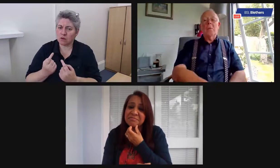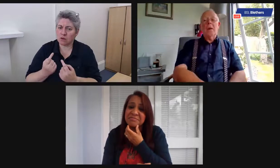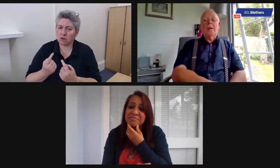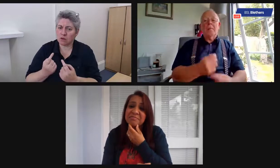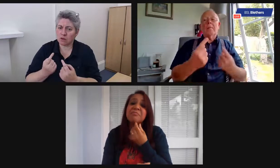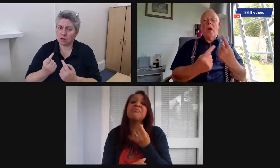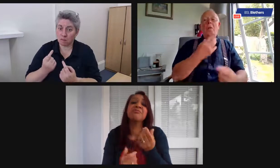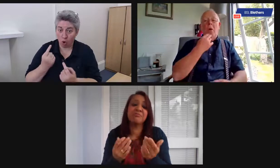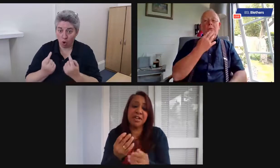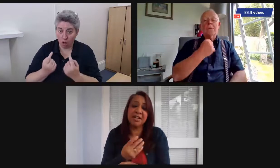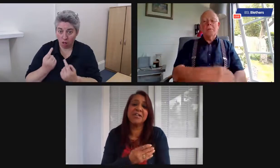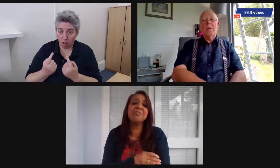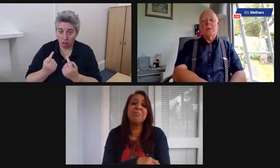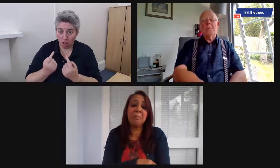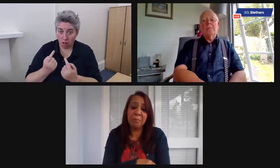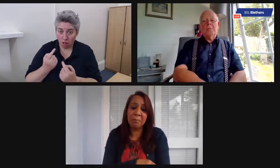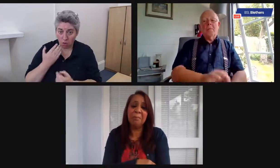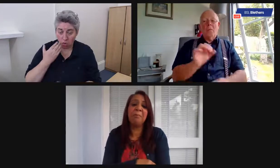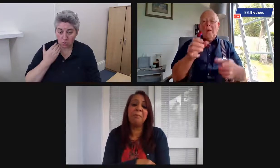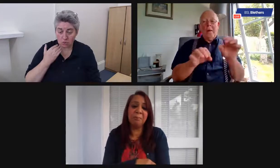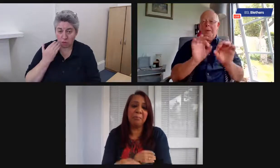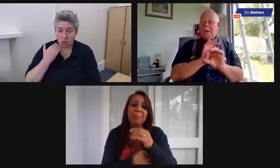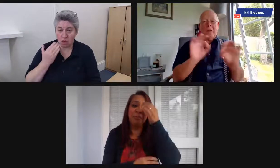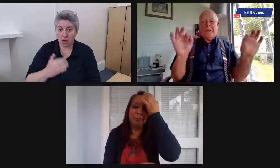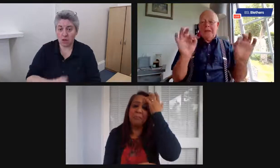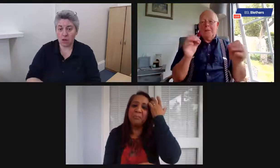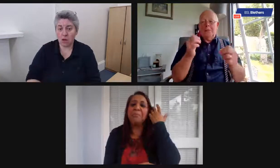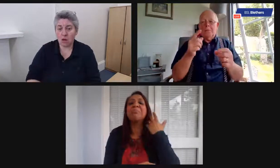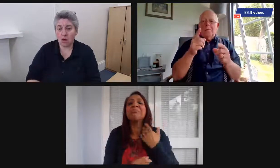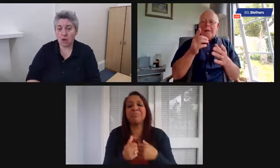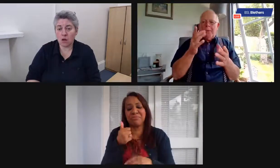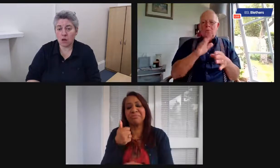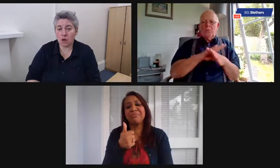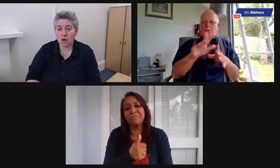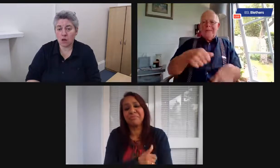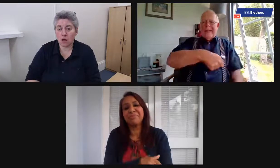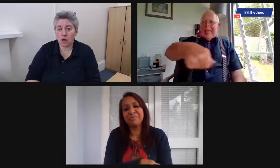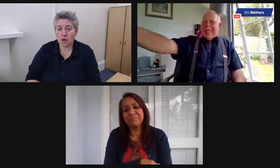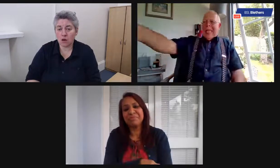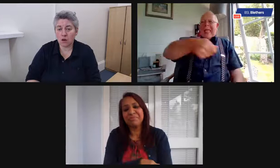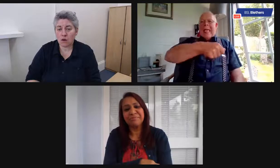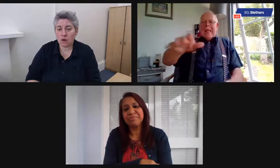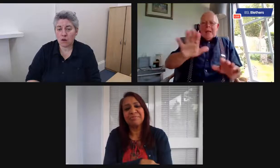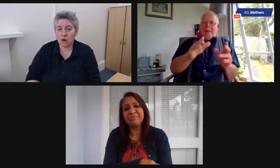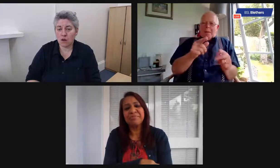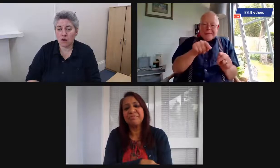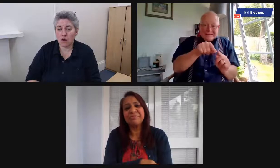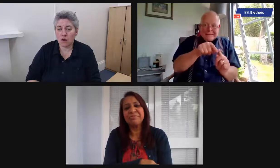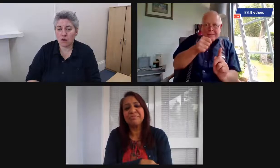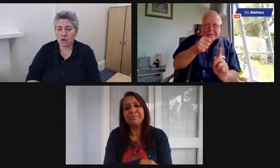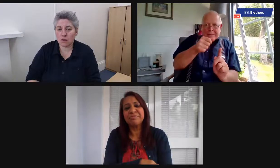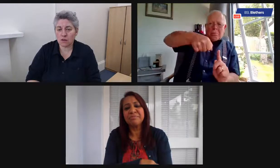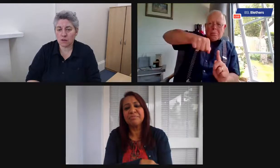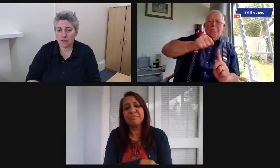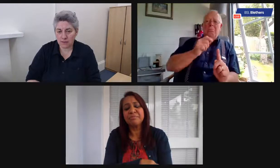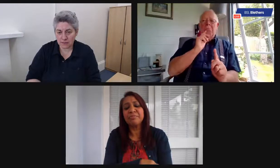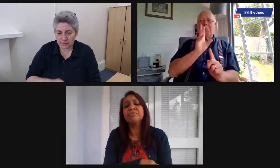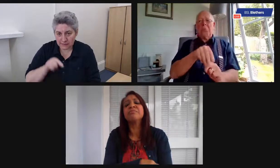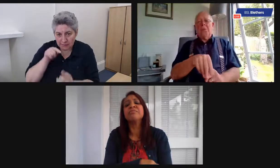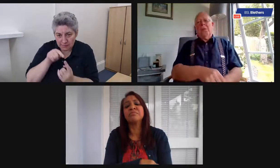think just boiling water. Boiling water will kill What? plants. Yeah, they don't like it. I mean, don't put it everywhere. Target it